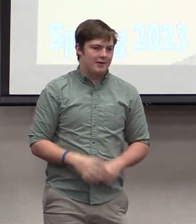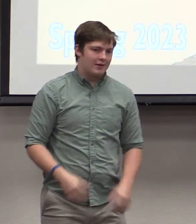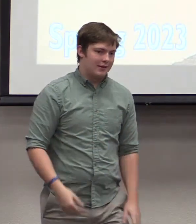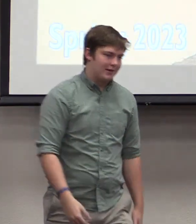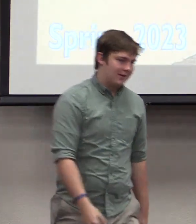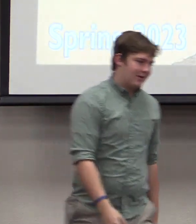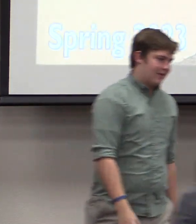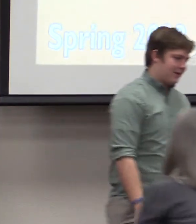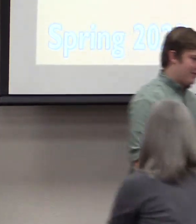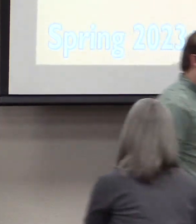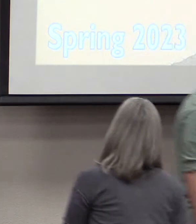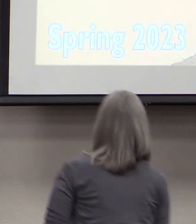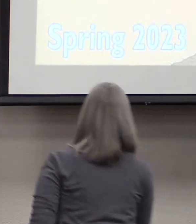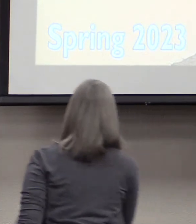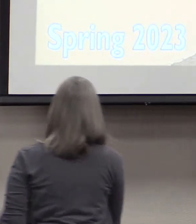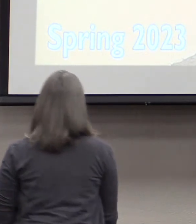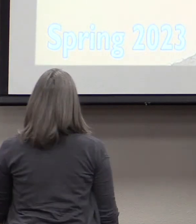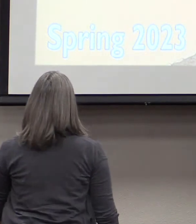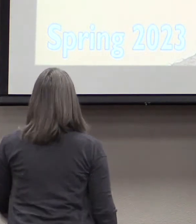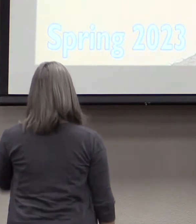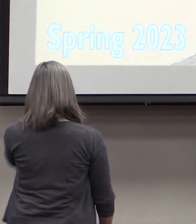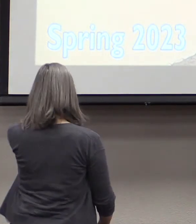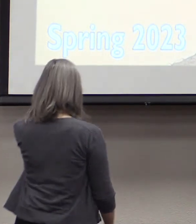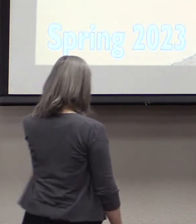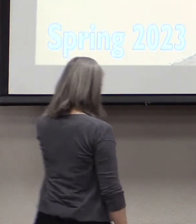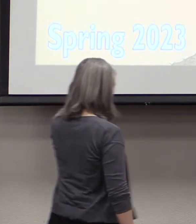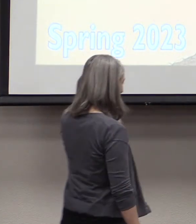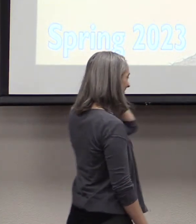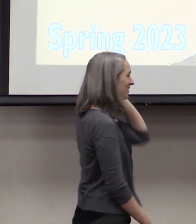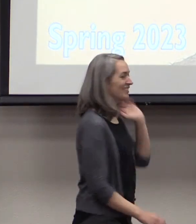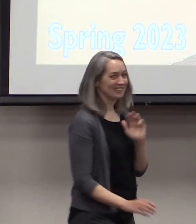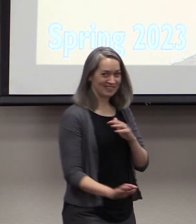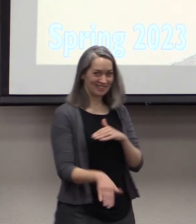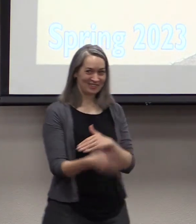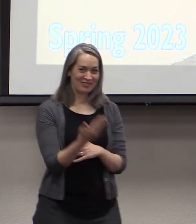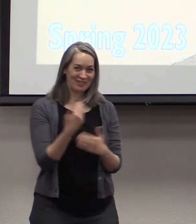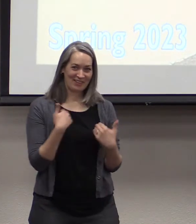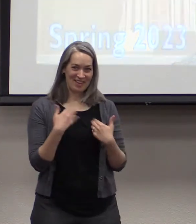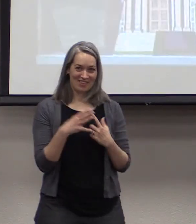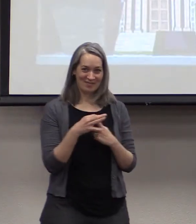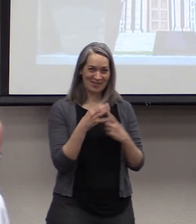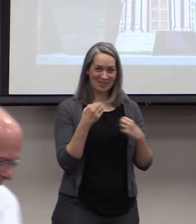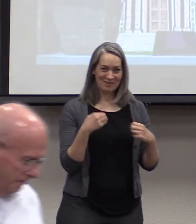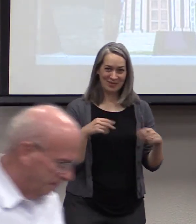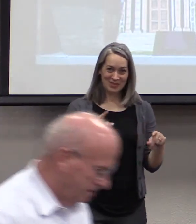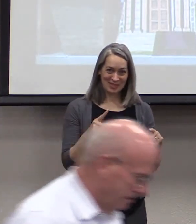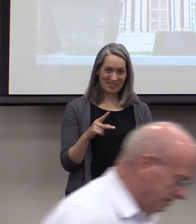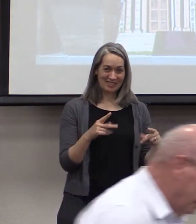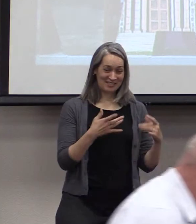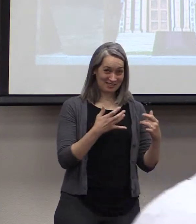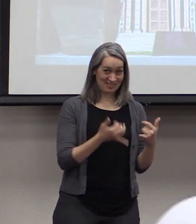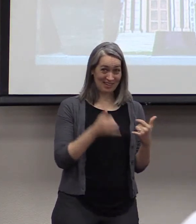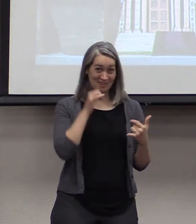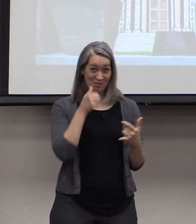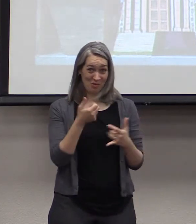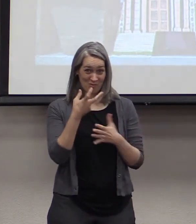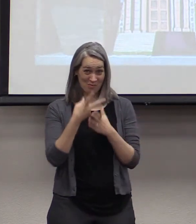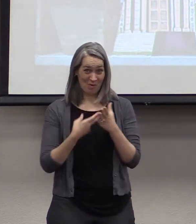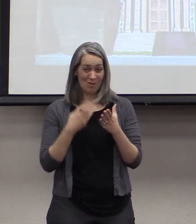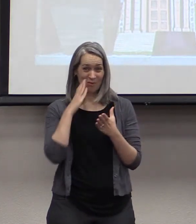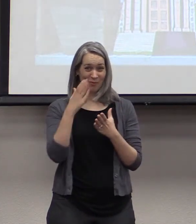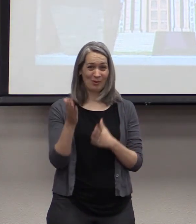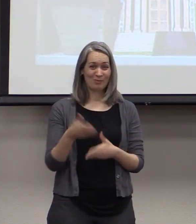Well, this morning we have a special opportunity to actually today and tomorrow to